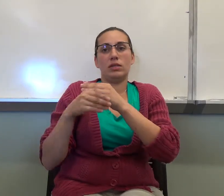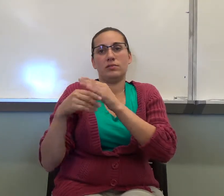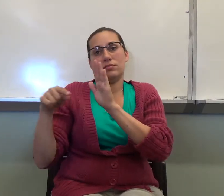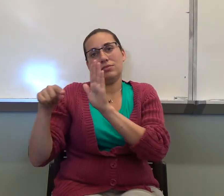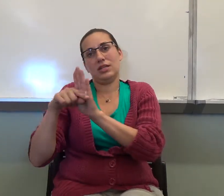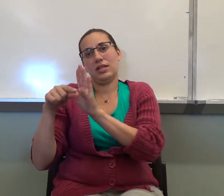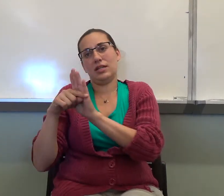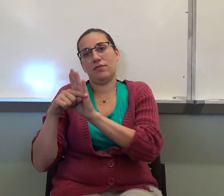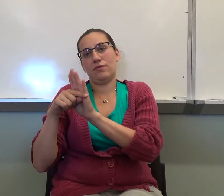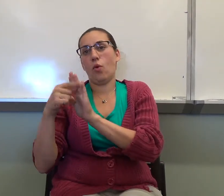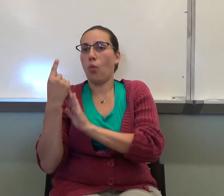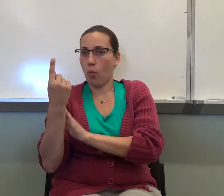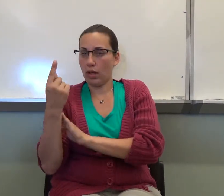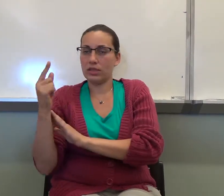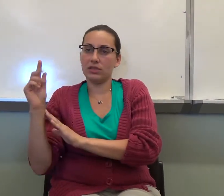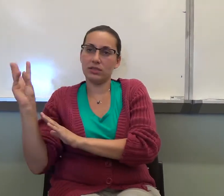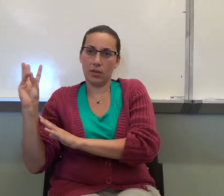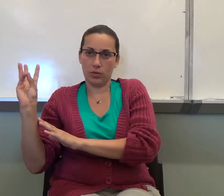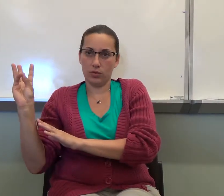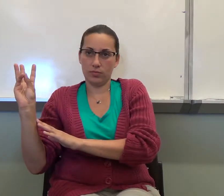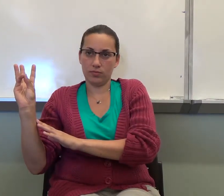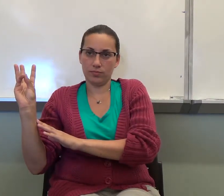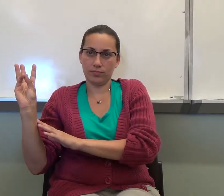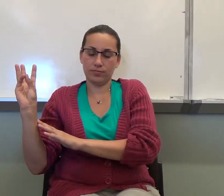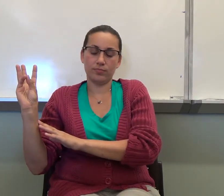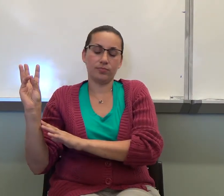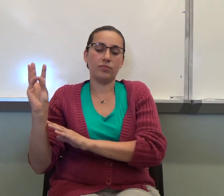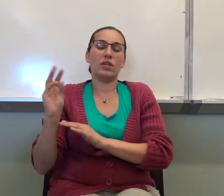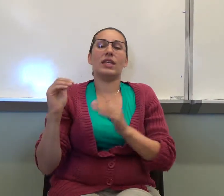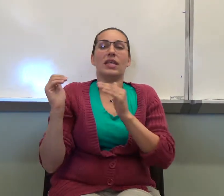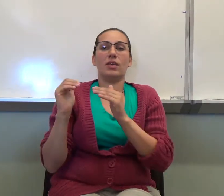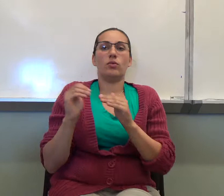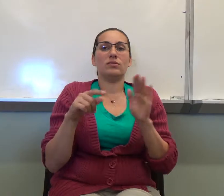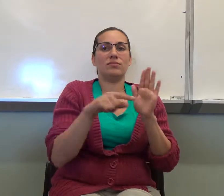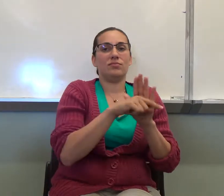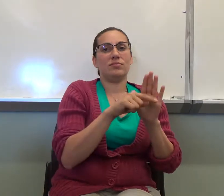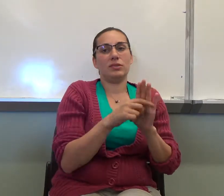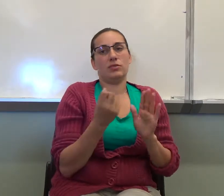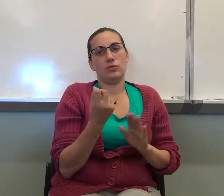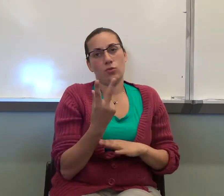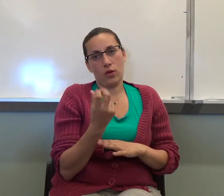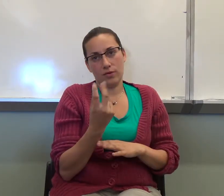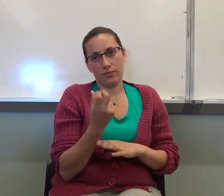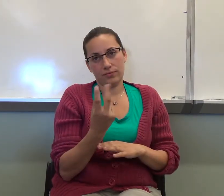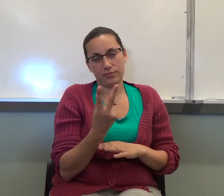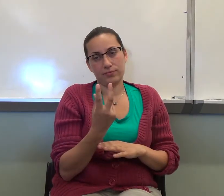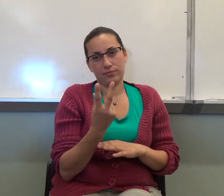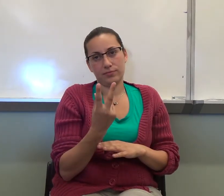That's why it's called simplification. Because it, generally speaking, makes things a lot simpler.